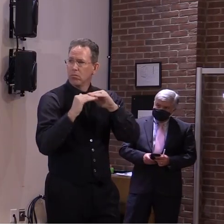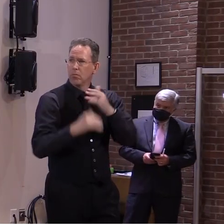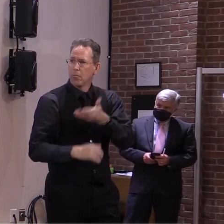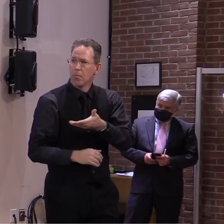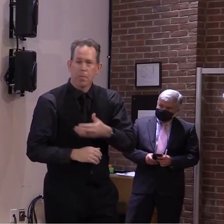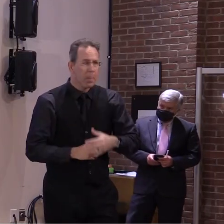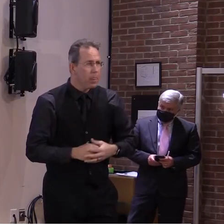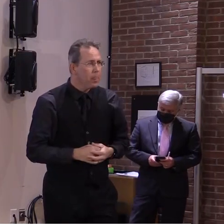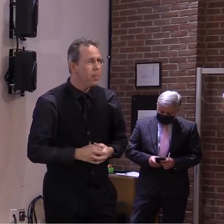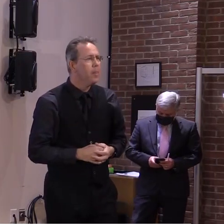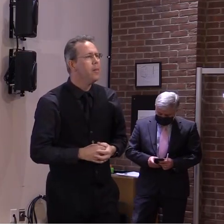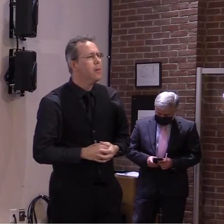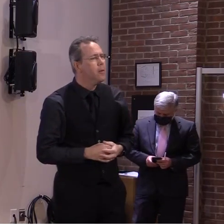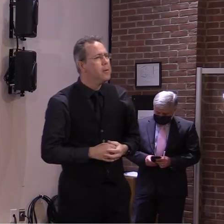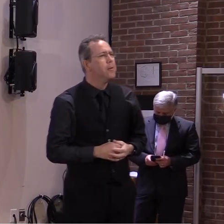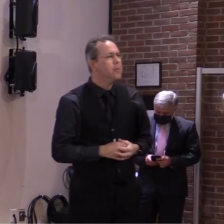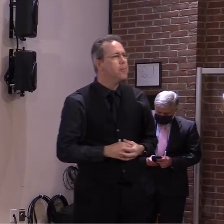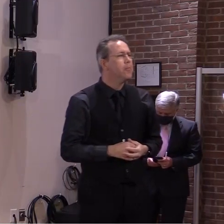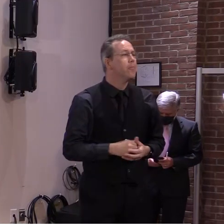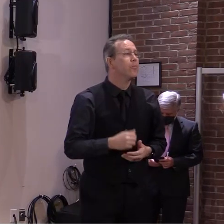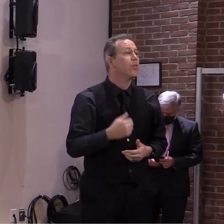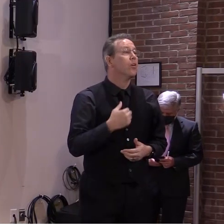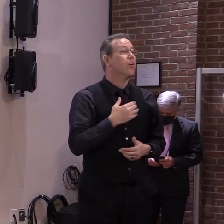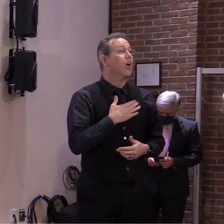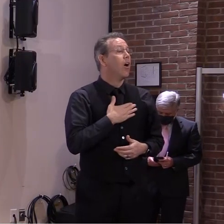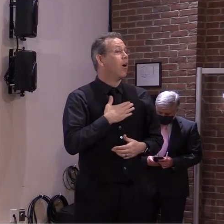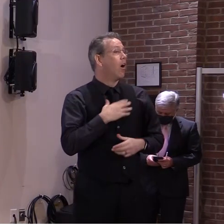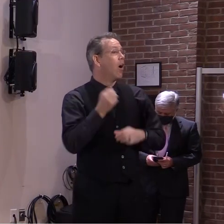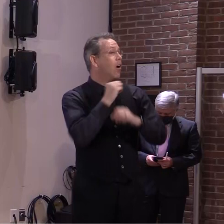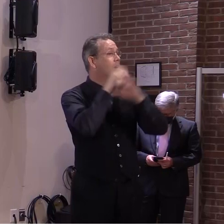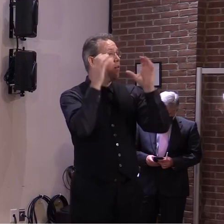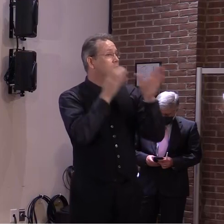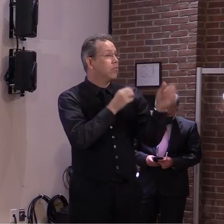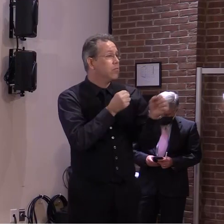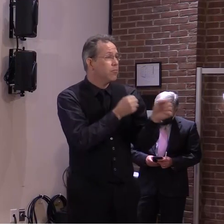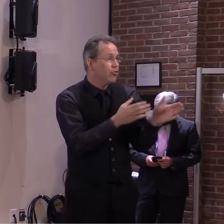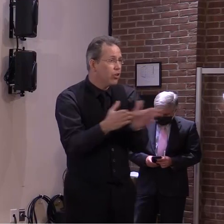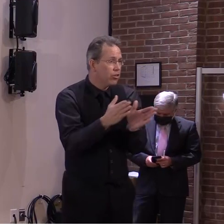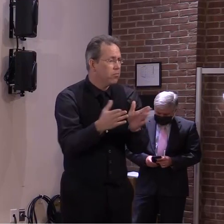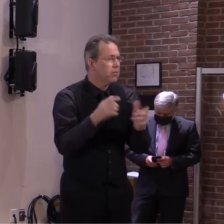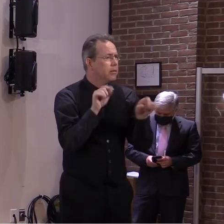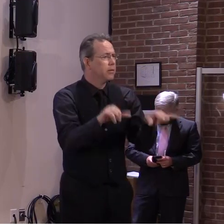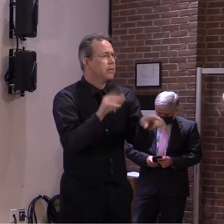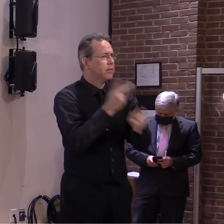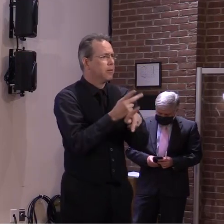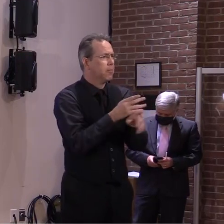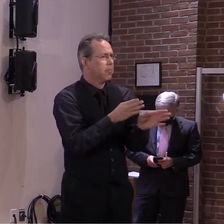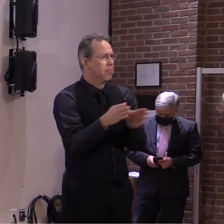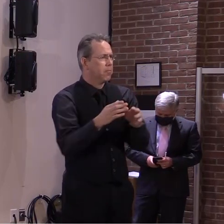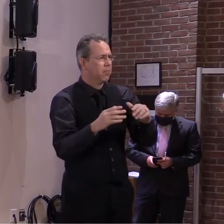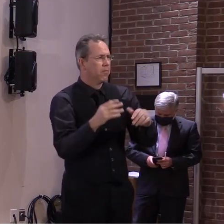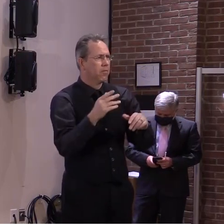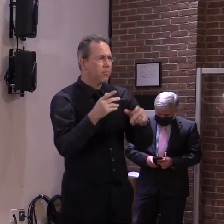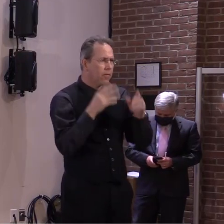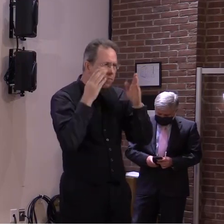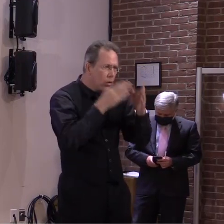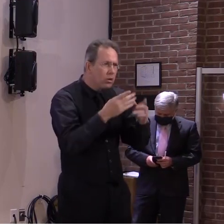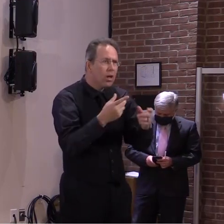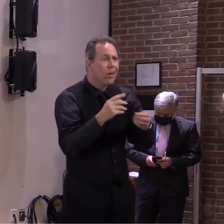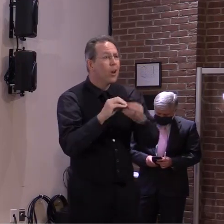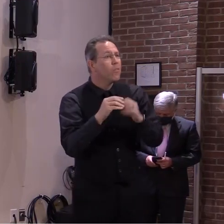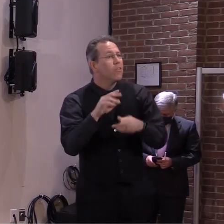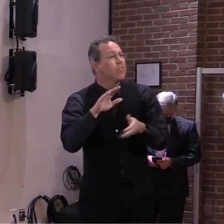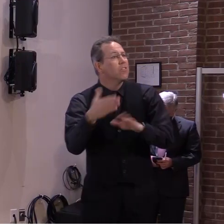the number of hospitalizations and deaths. But the game has changed, admittedly. We didn't have, back in